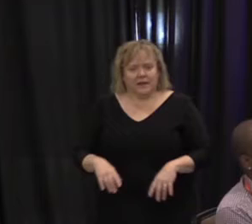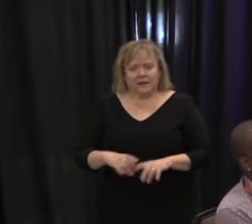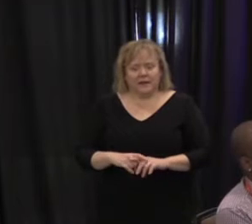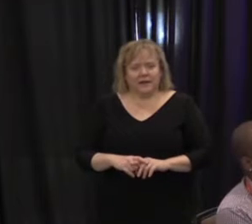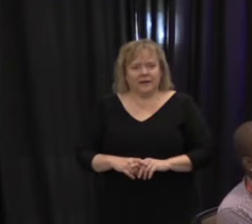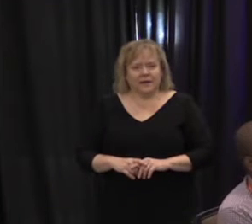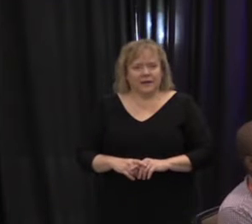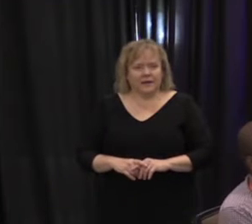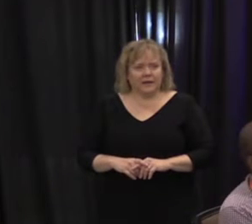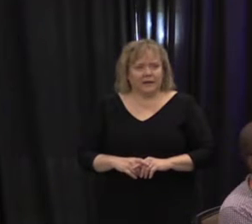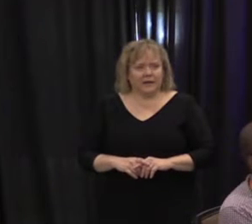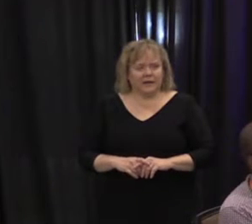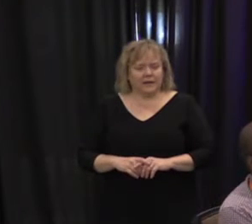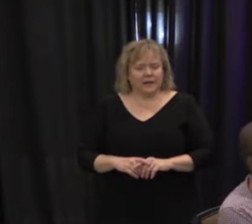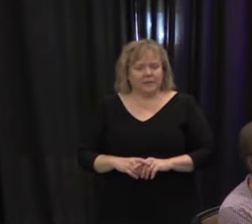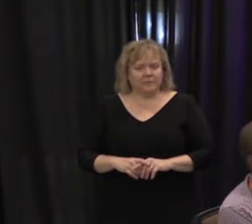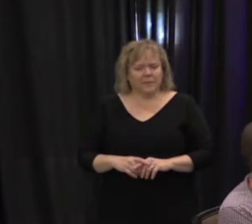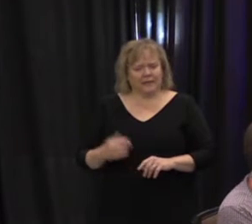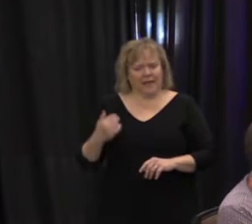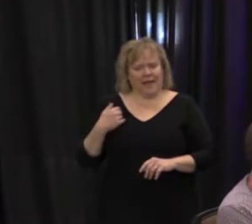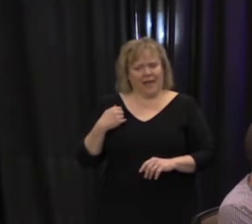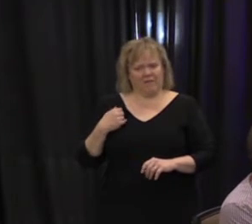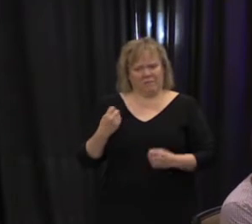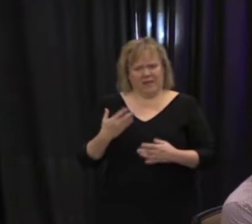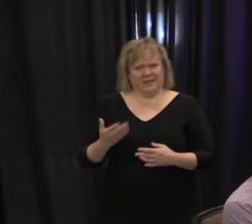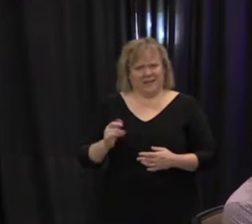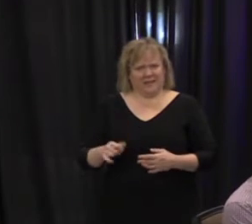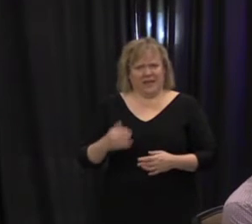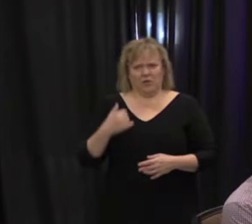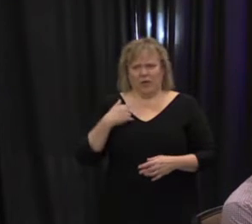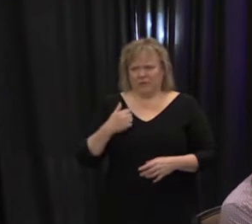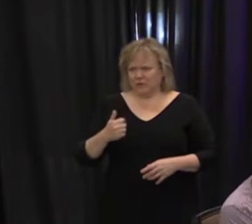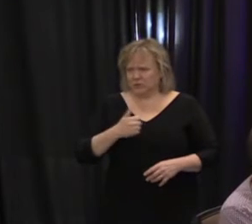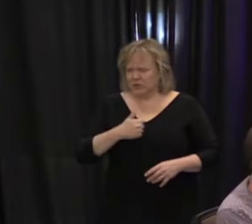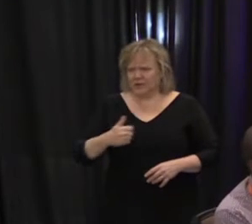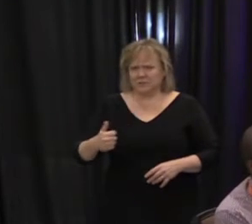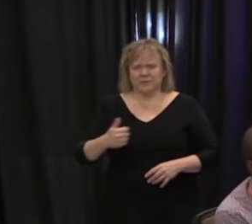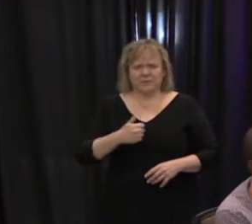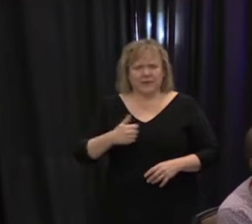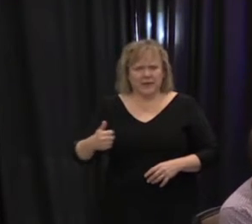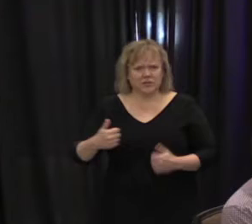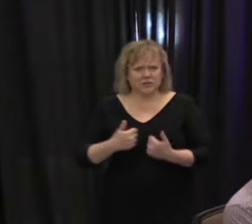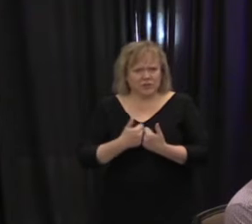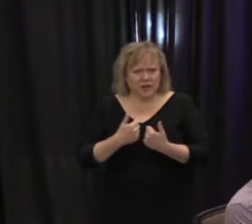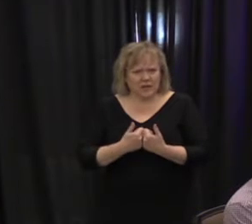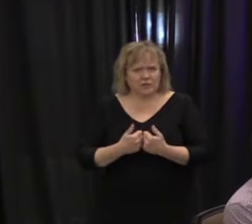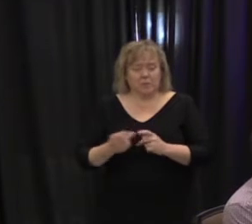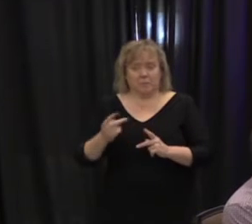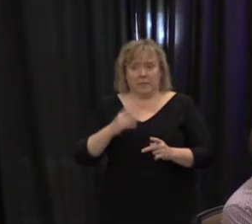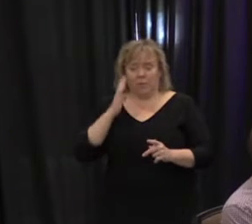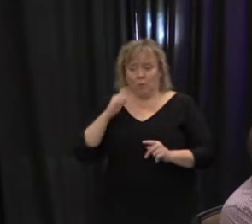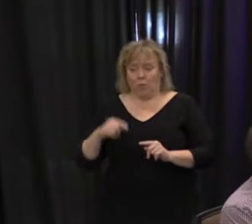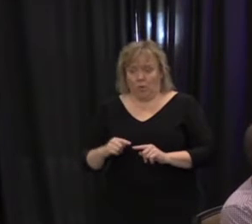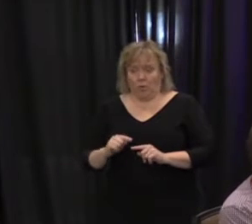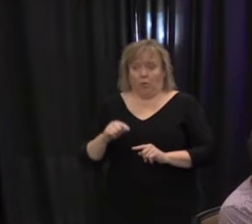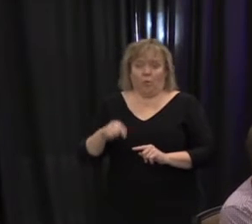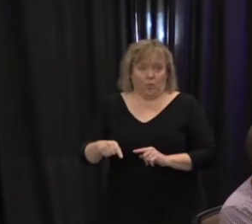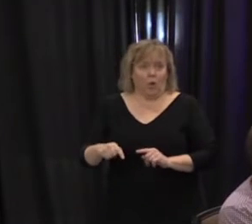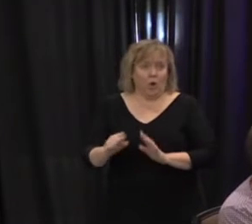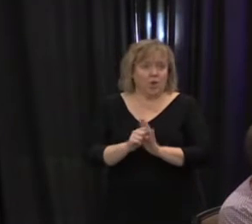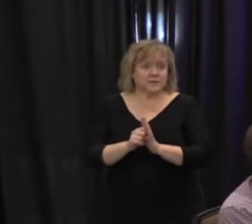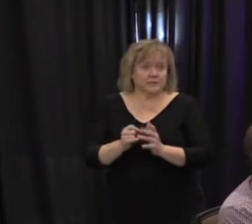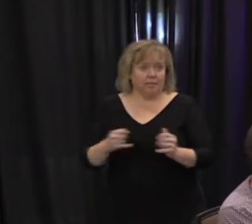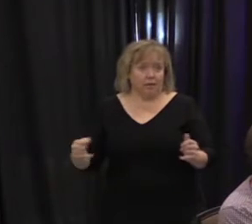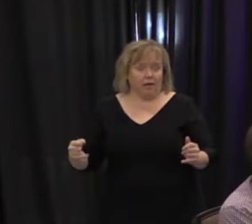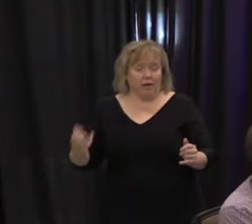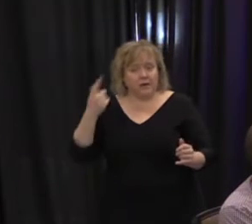But there's all sorts of things like that. There's transportation. Folks are crossing state lines every day to access